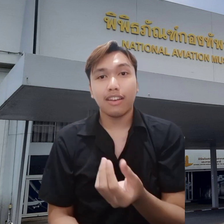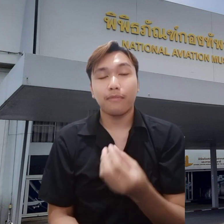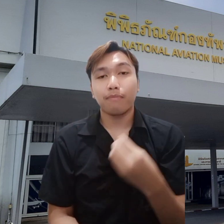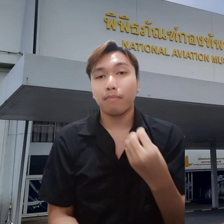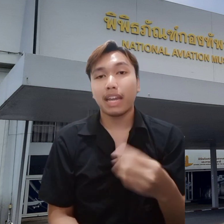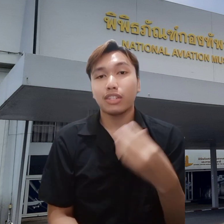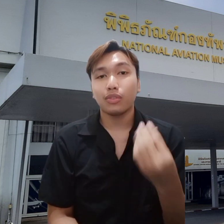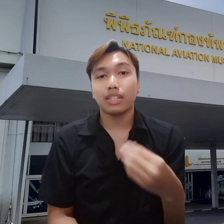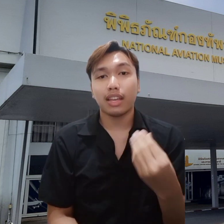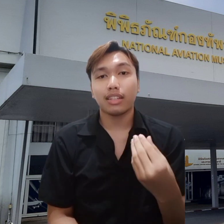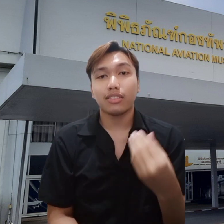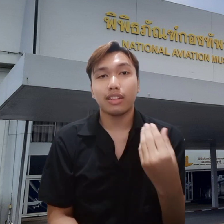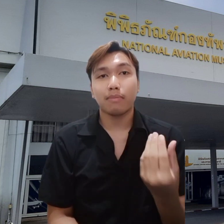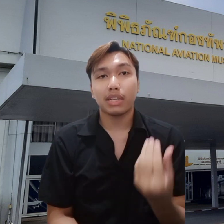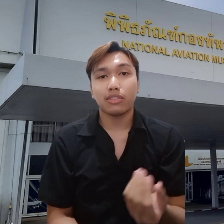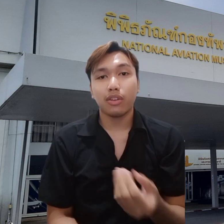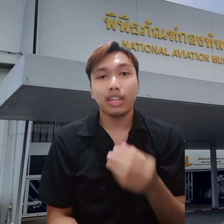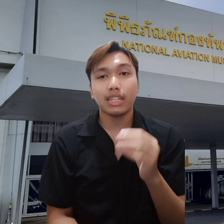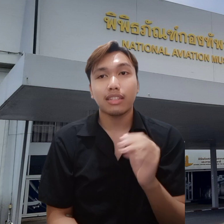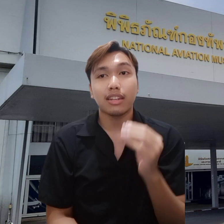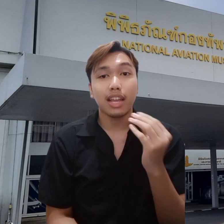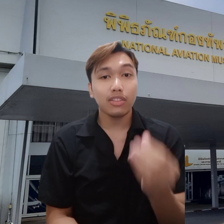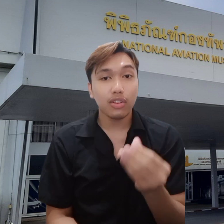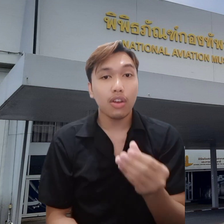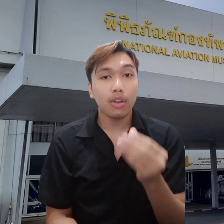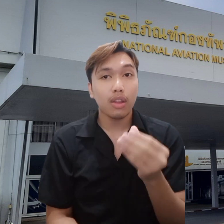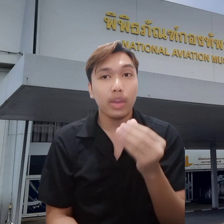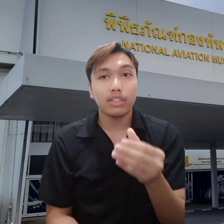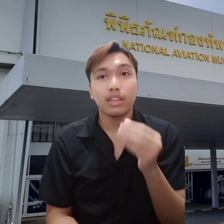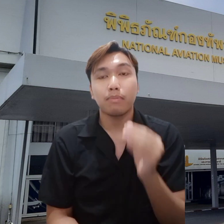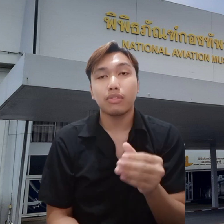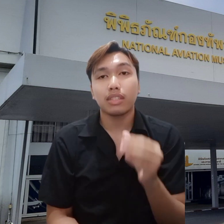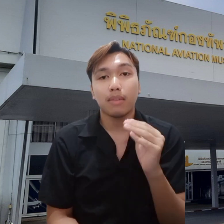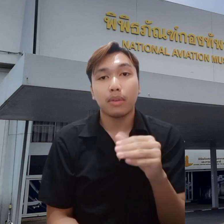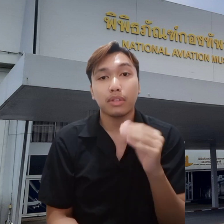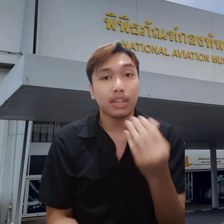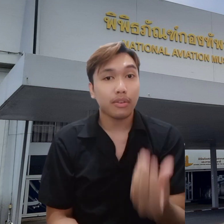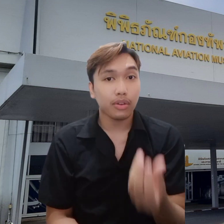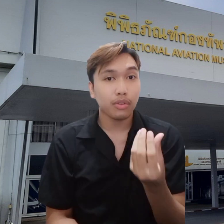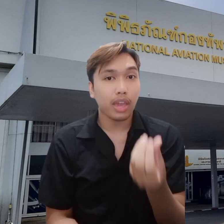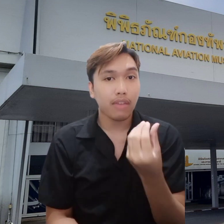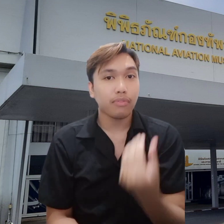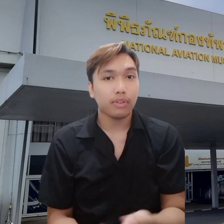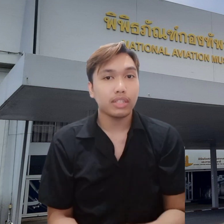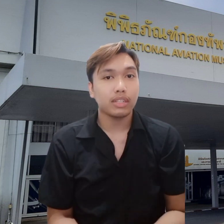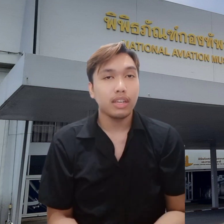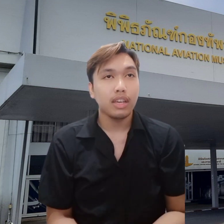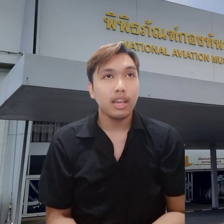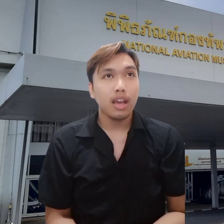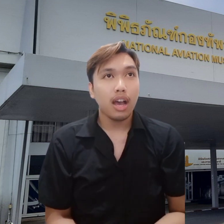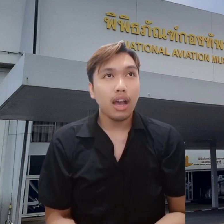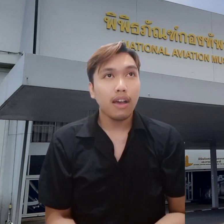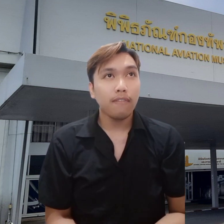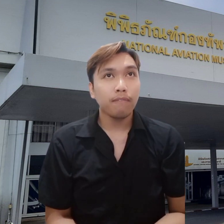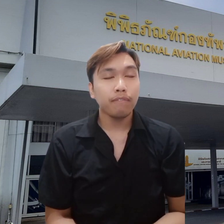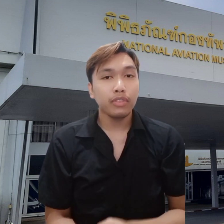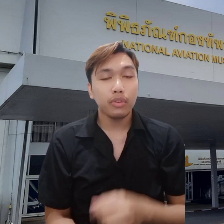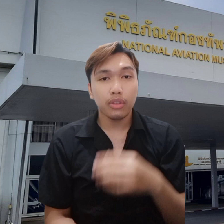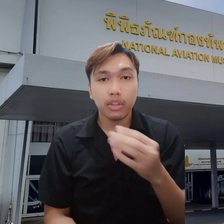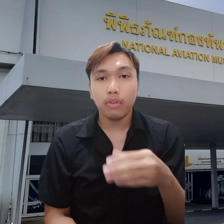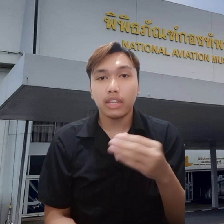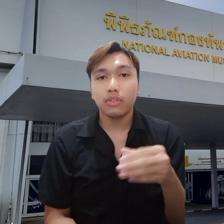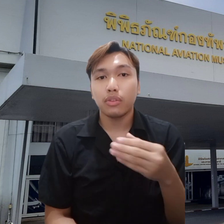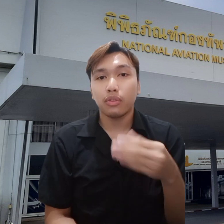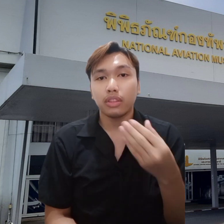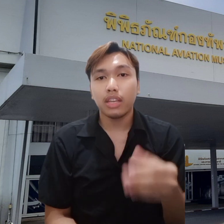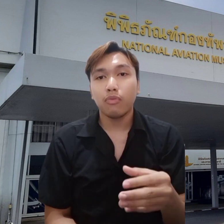is my tourist attraction in my choice is the National Aviation Museum of the Thai Royal Airport. Do you